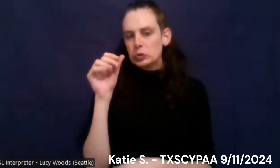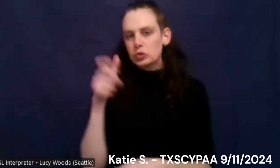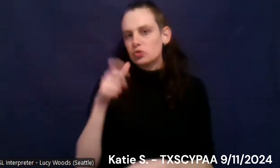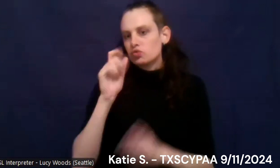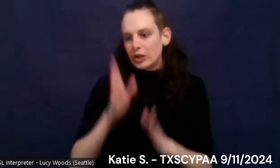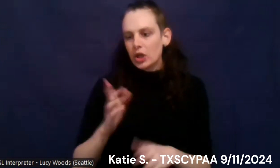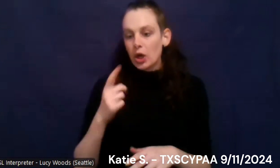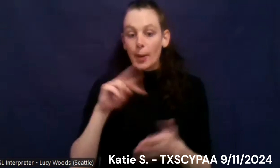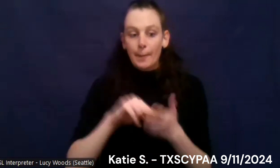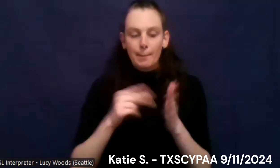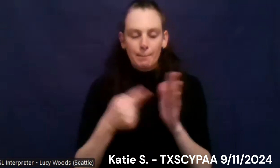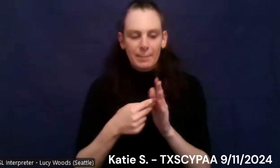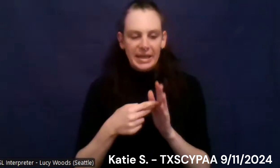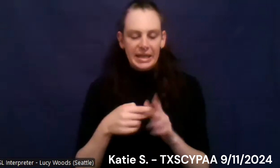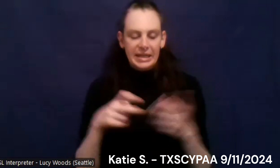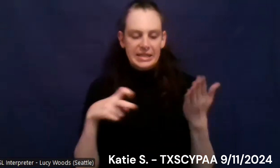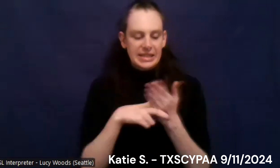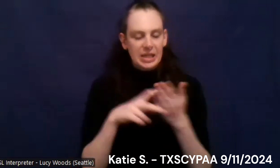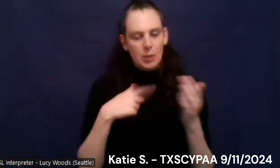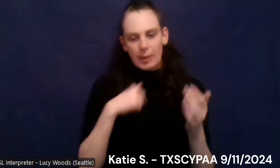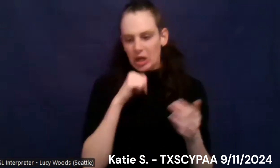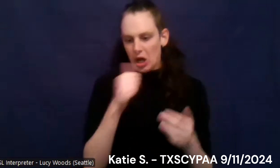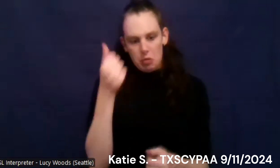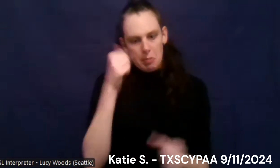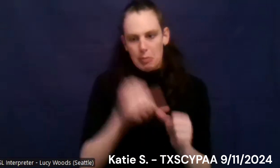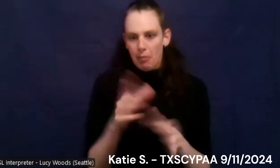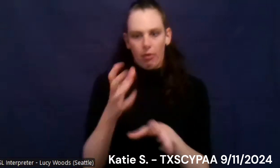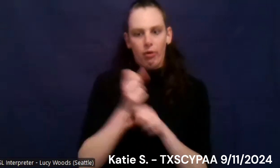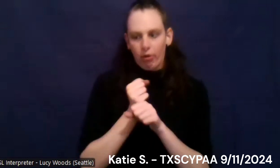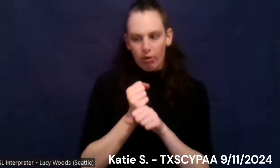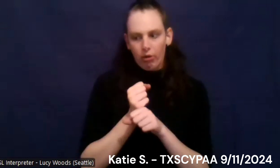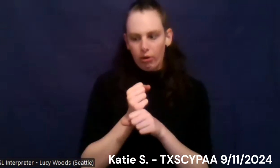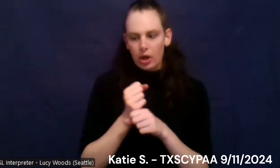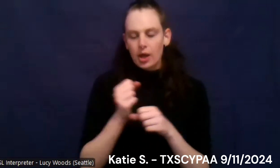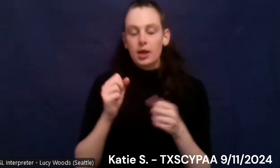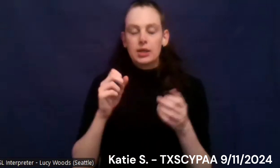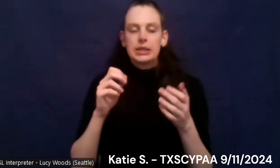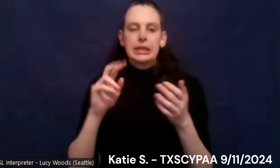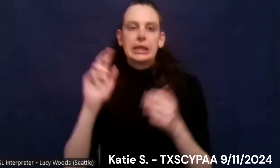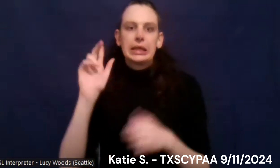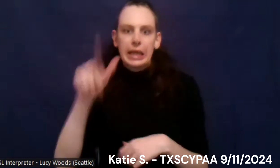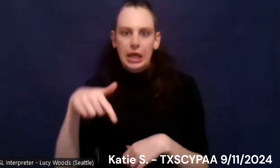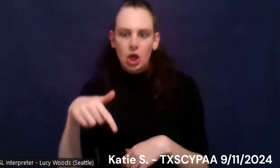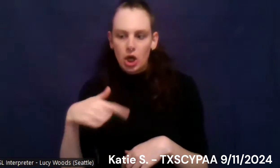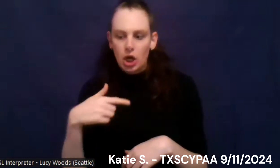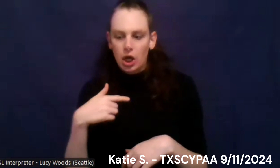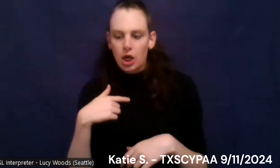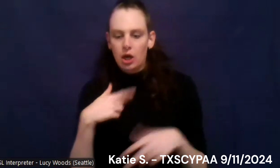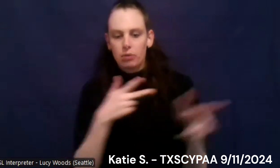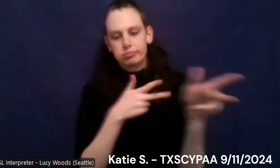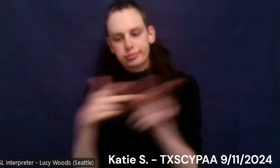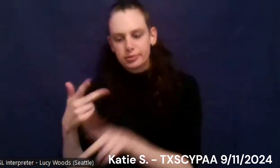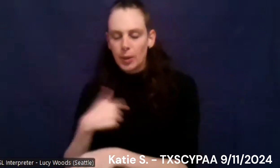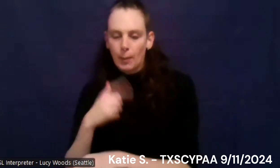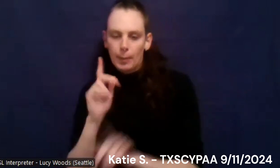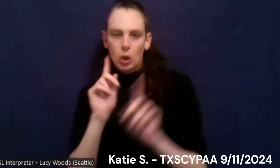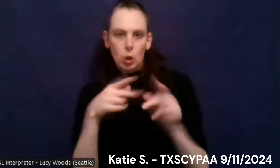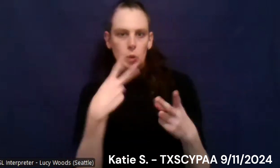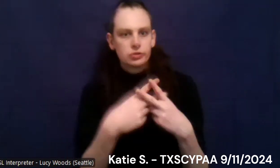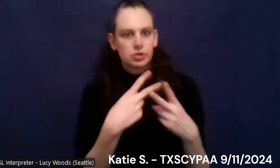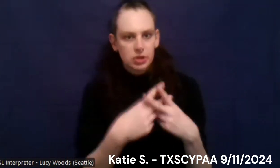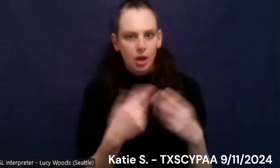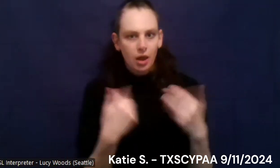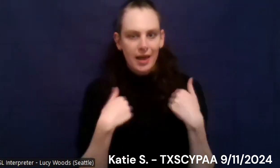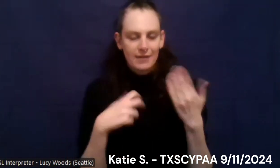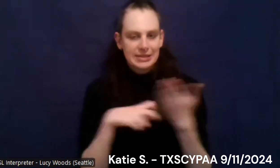go to jail when I got pulled over. Um, and so I'd already had those experiences. There was